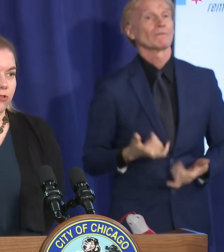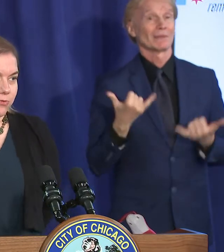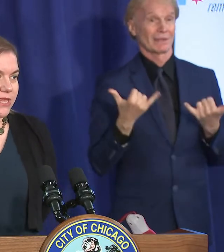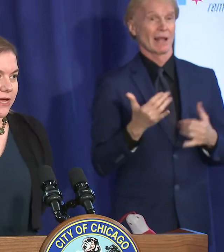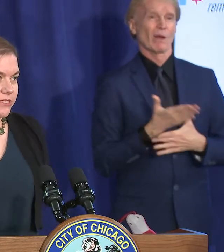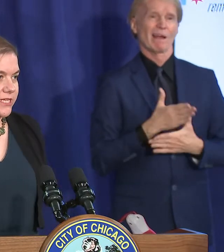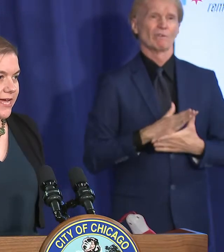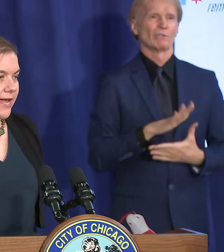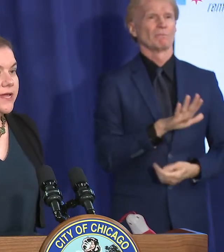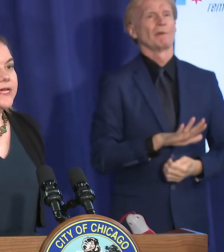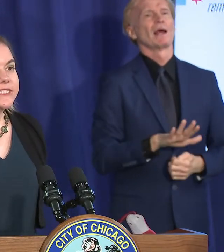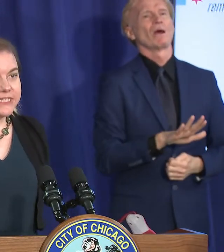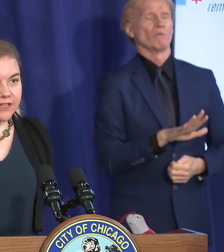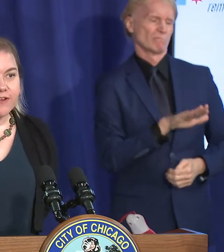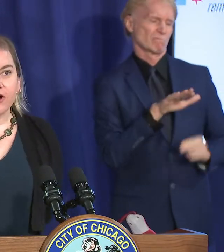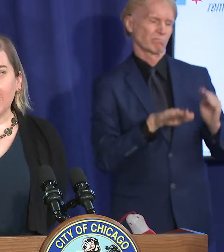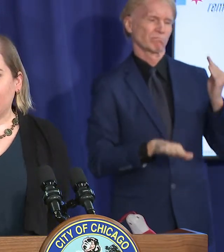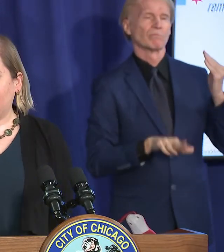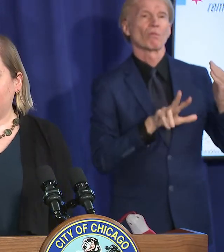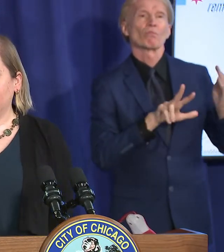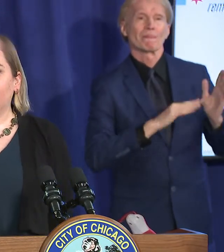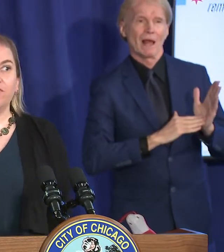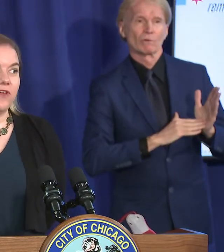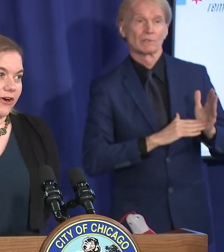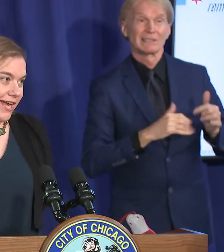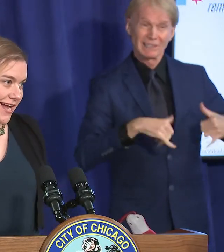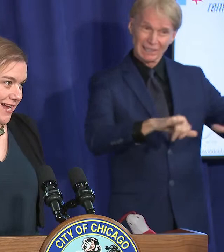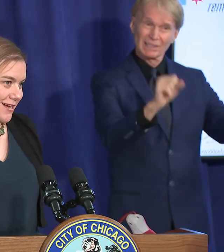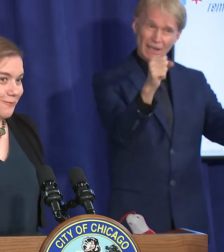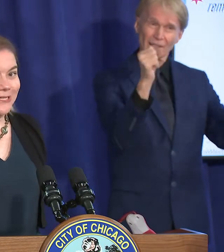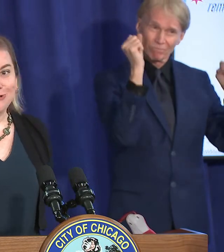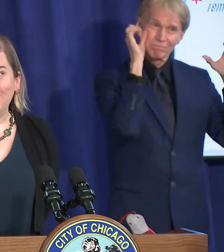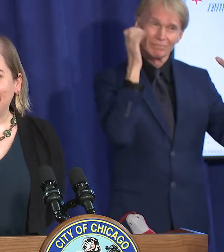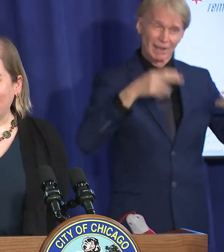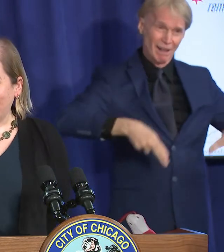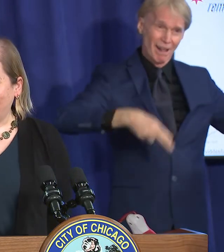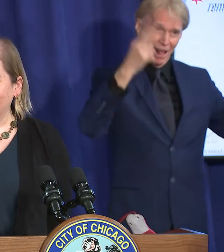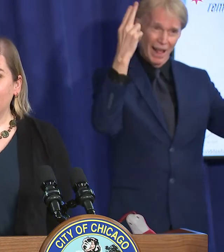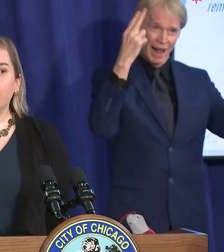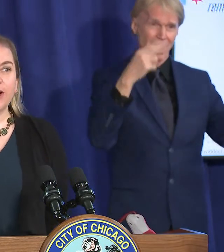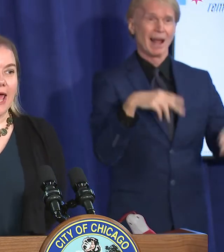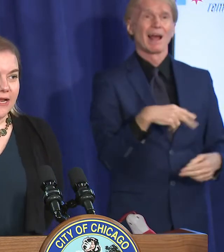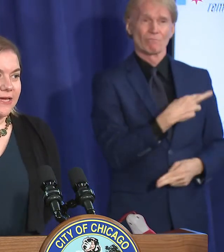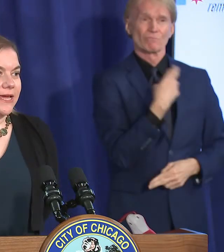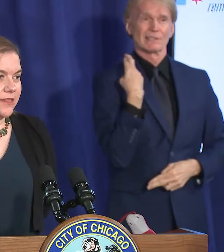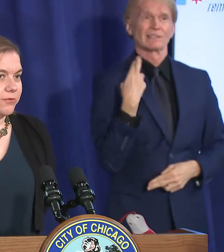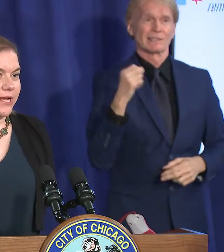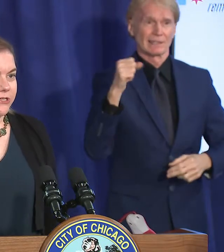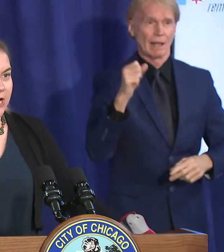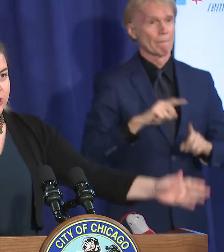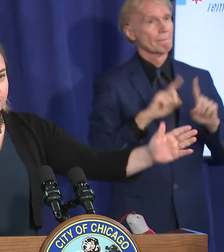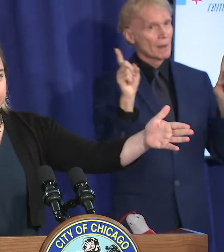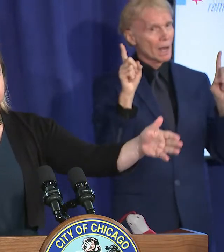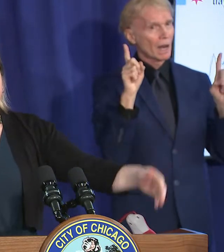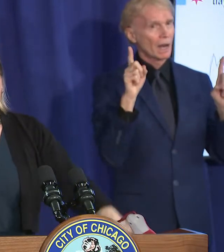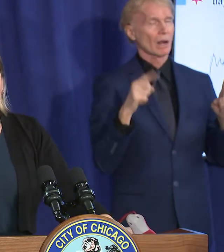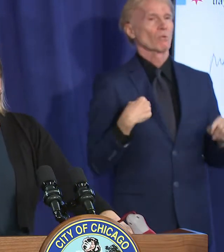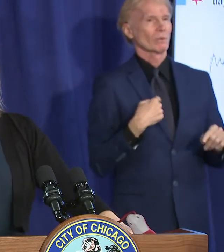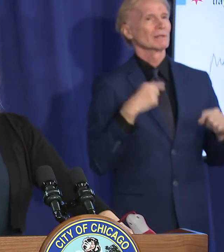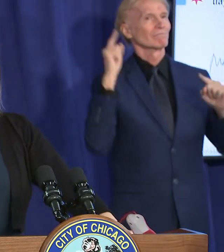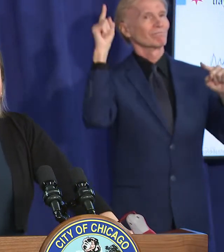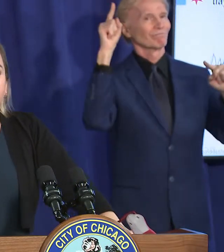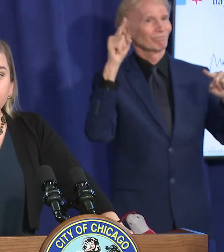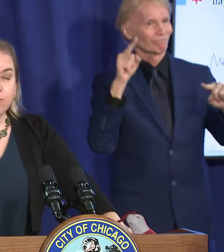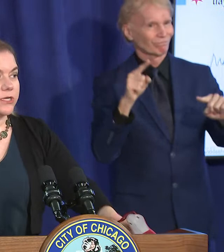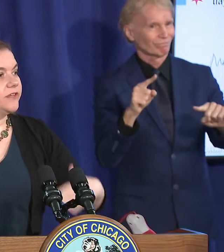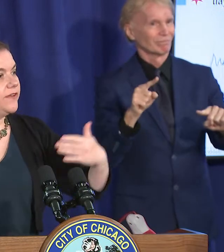a little under 3,000 a day. Still very high, very high. Risk remains high, but heading in the right direction.